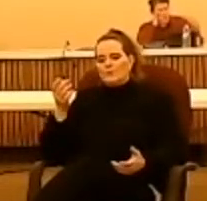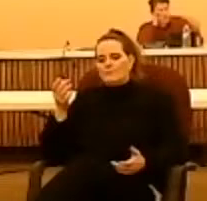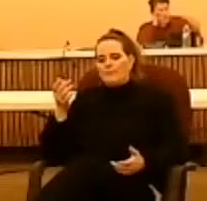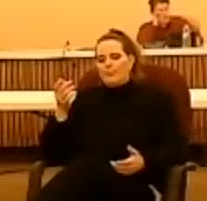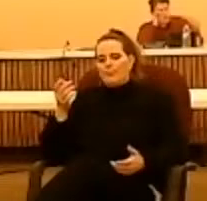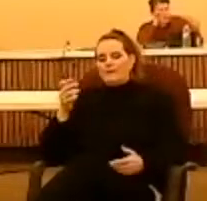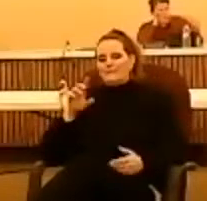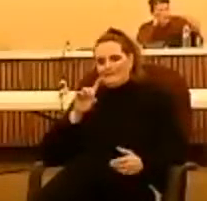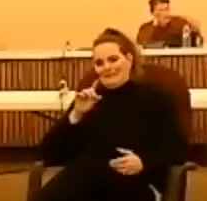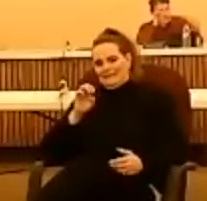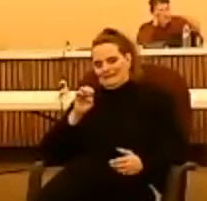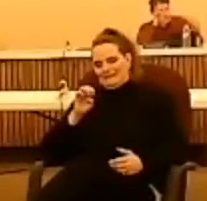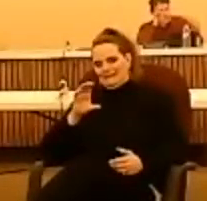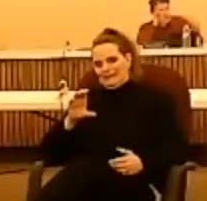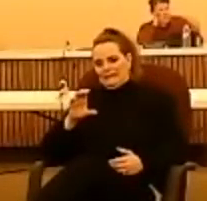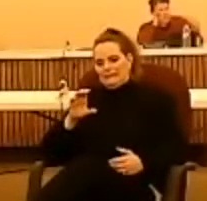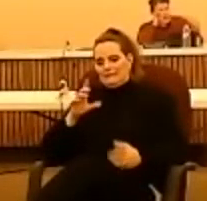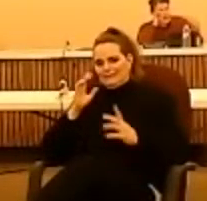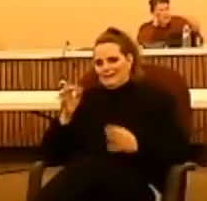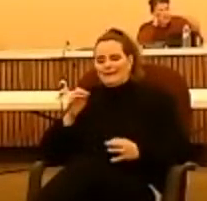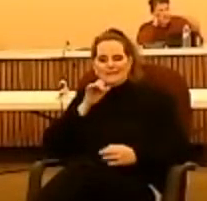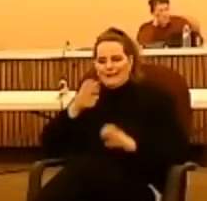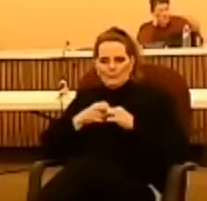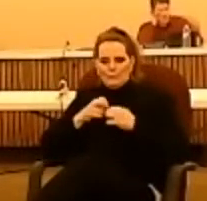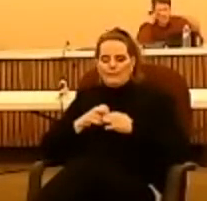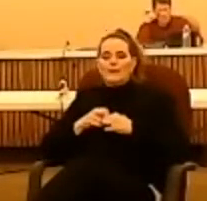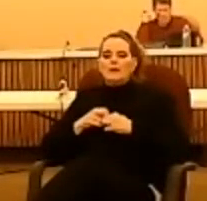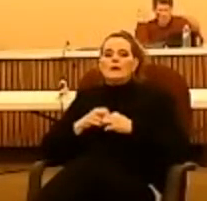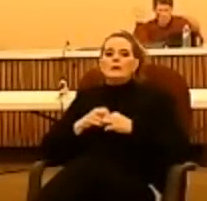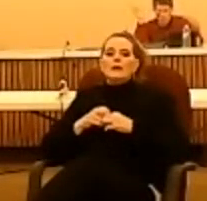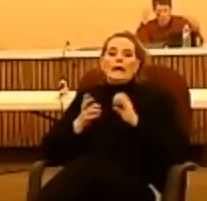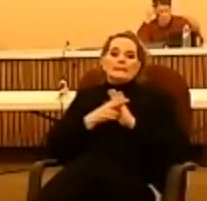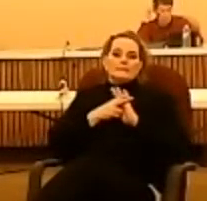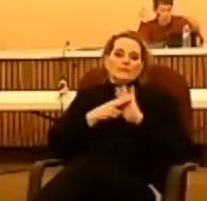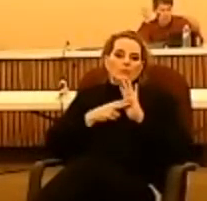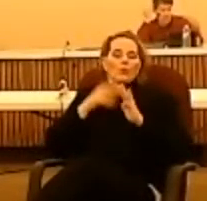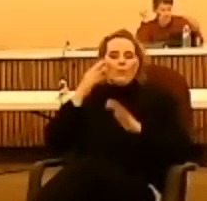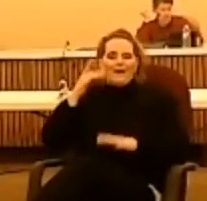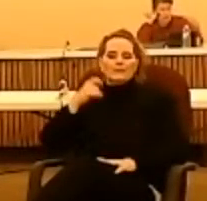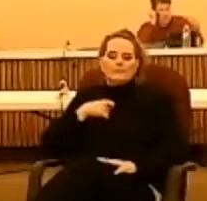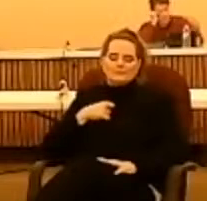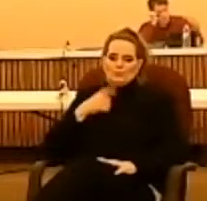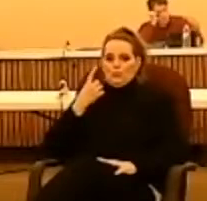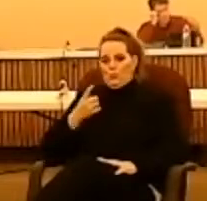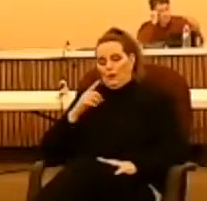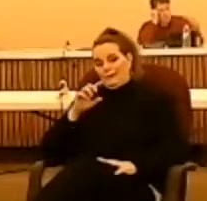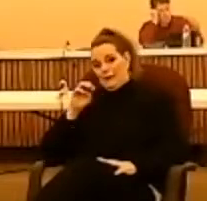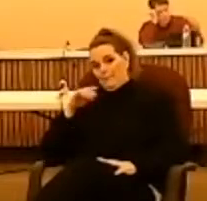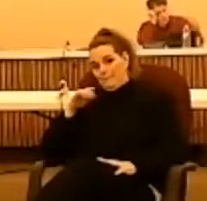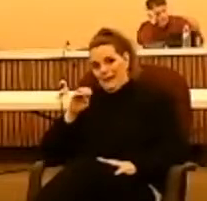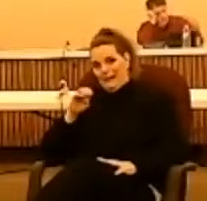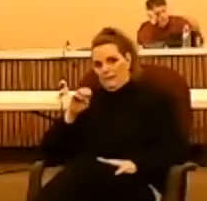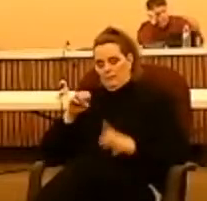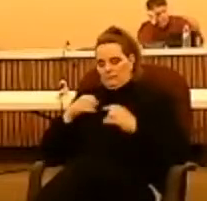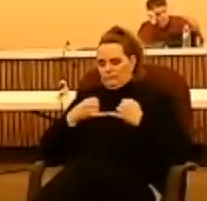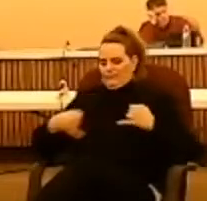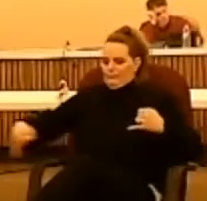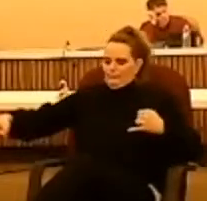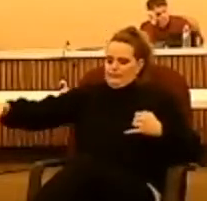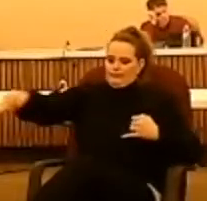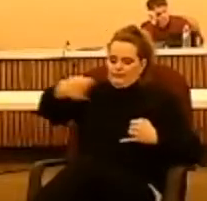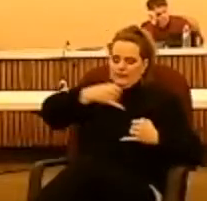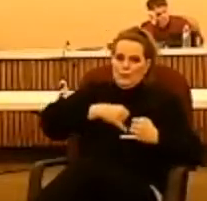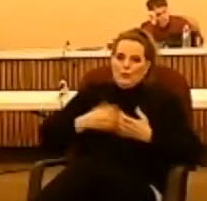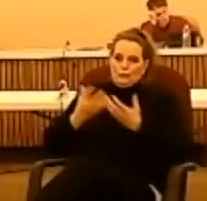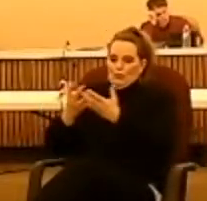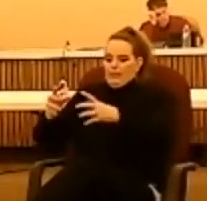DEC determined that was not an issue. It gets flagged because they put like a 1 mile radius around the nest. So we're at the edge of that radius,